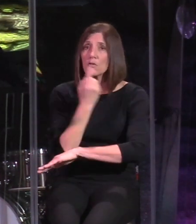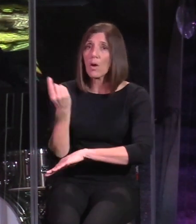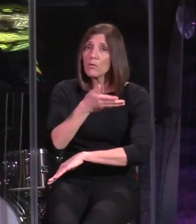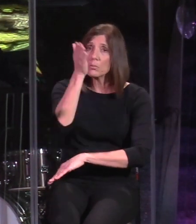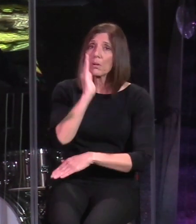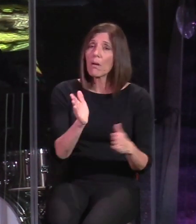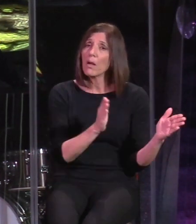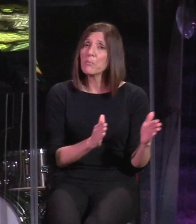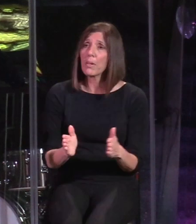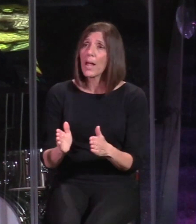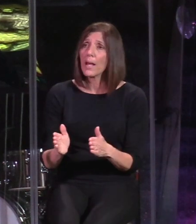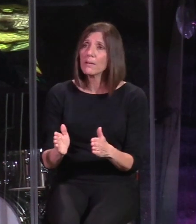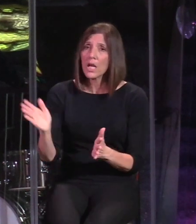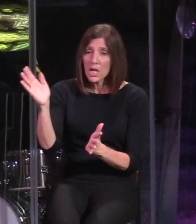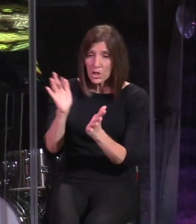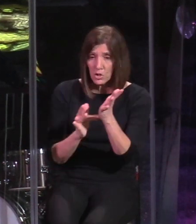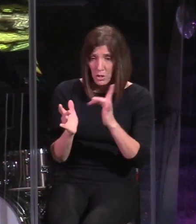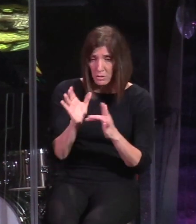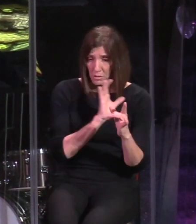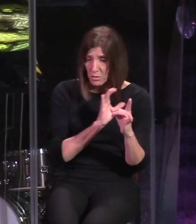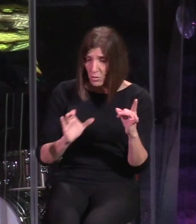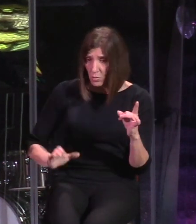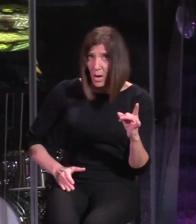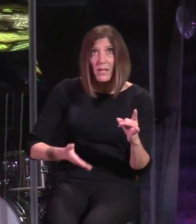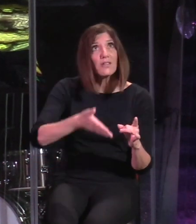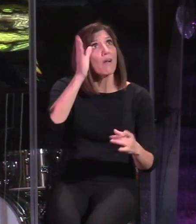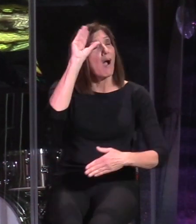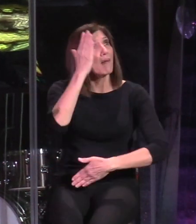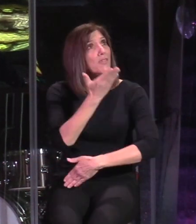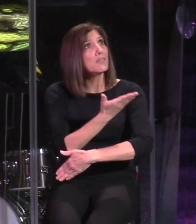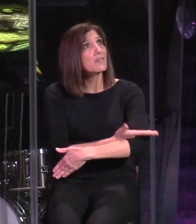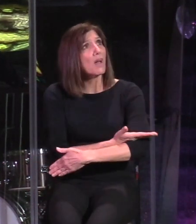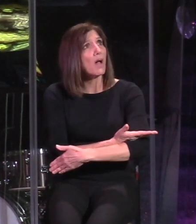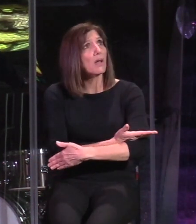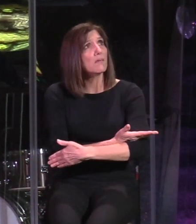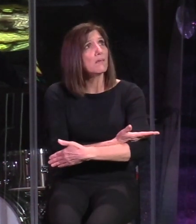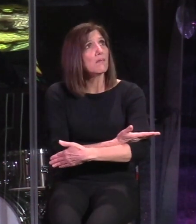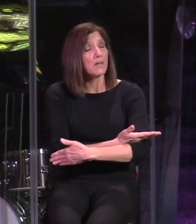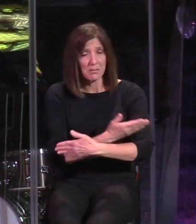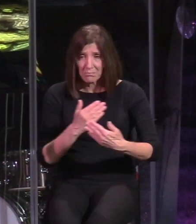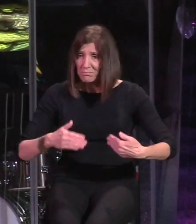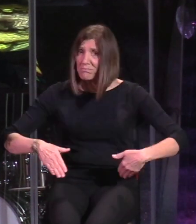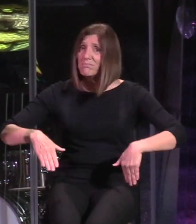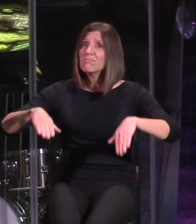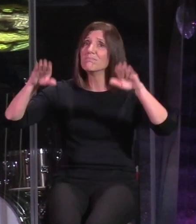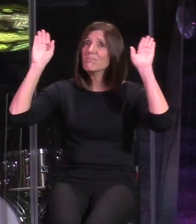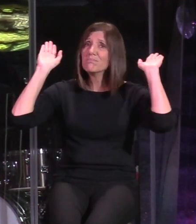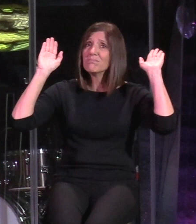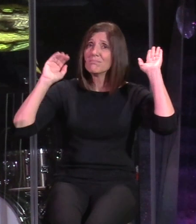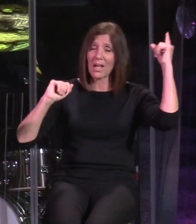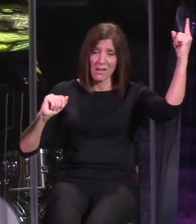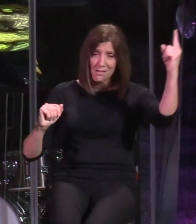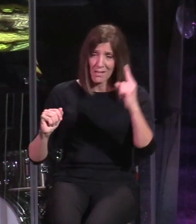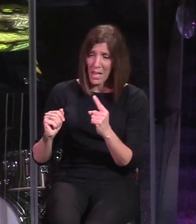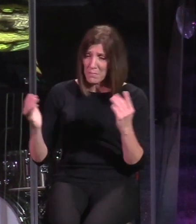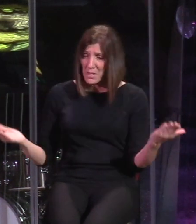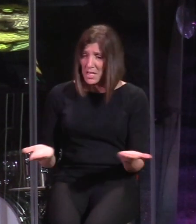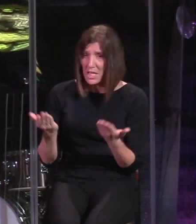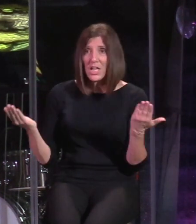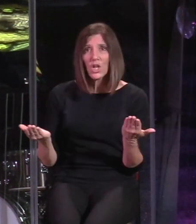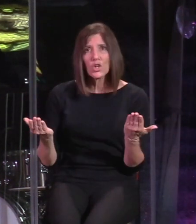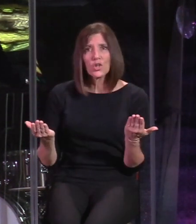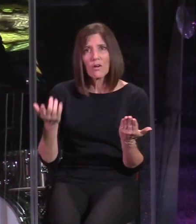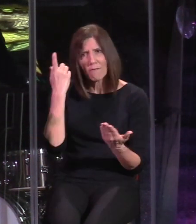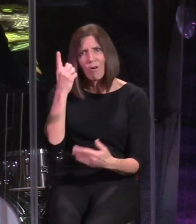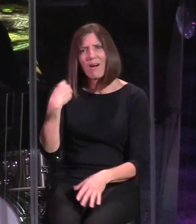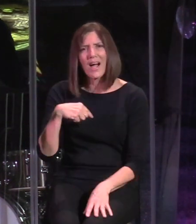Jesus Christ, God the Son, willingly entered creation to be this sacrifice.